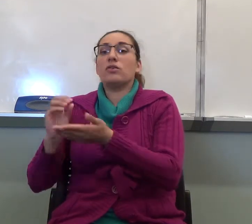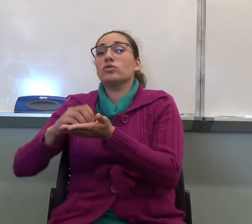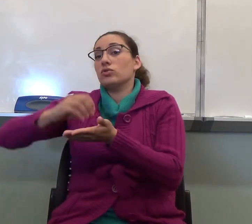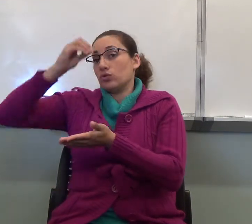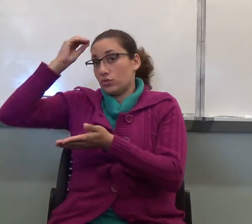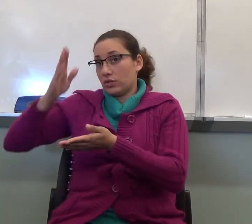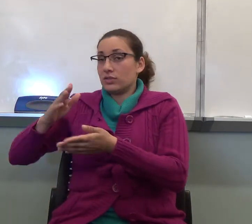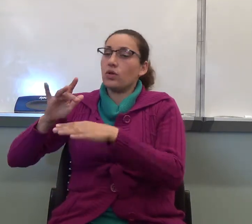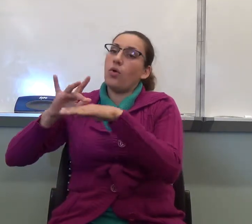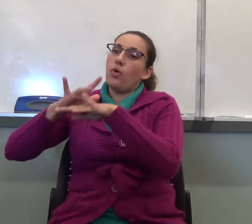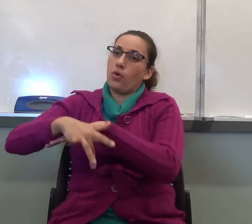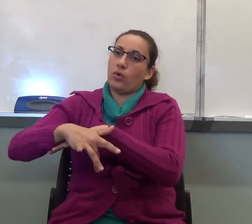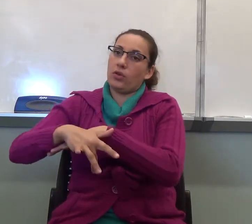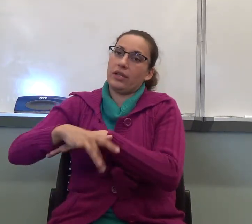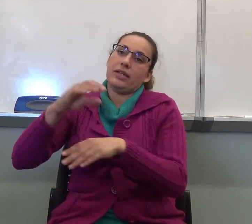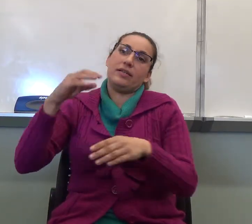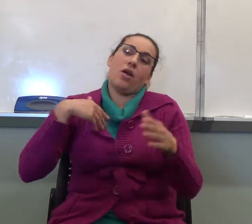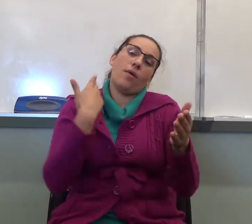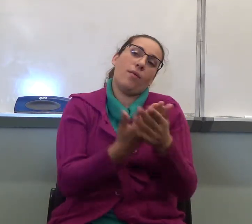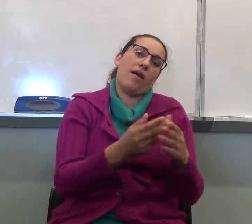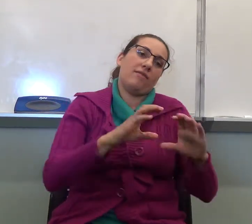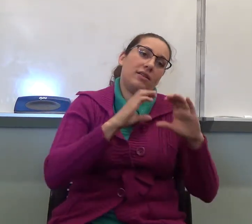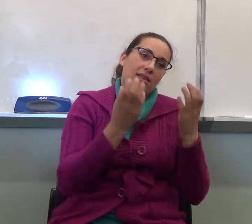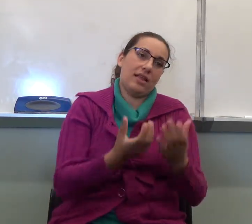it 30? I think it's 29.